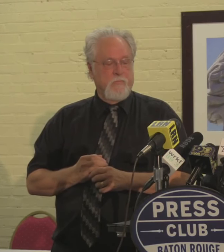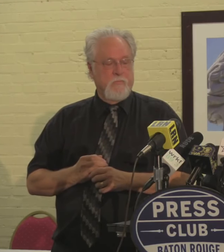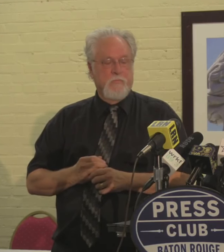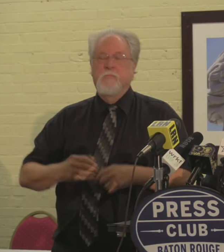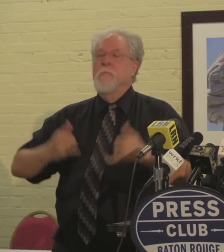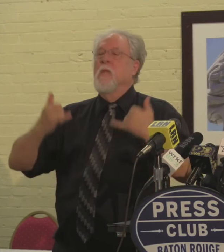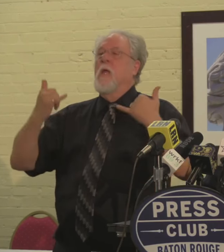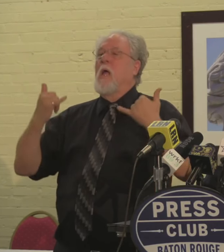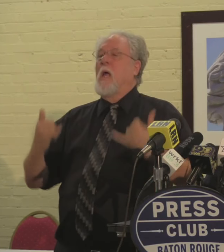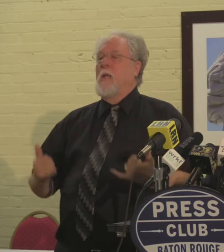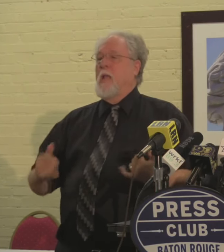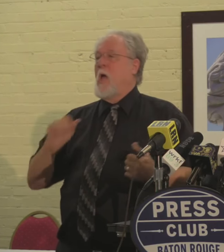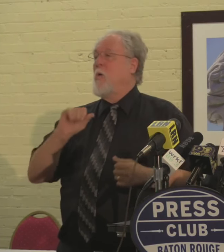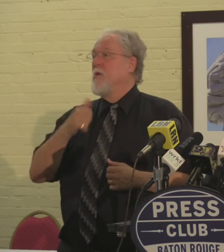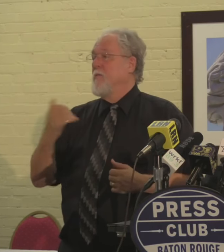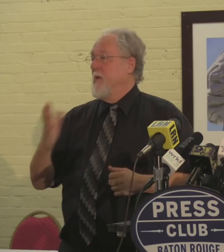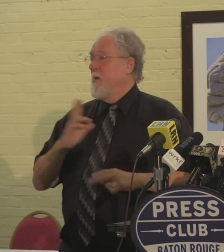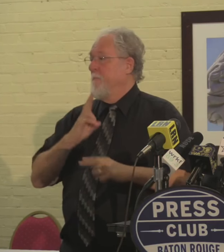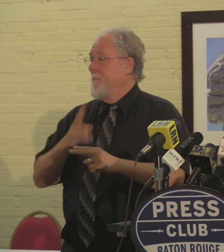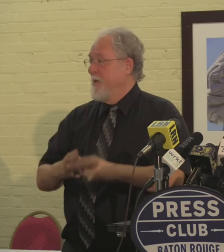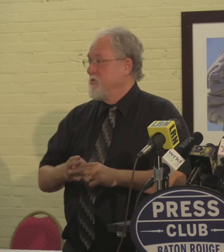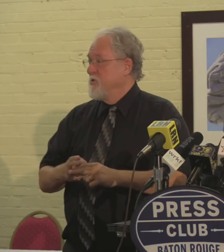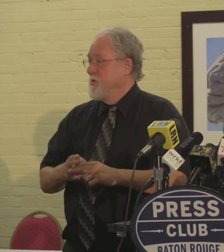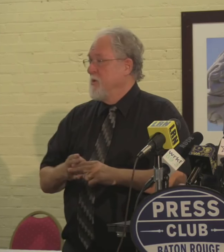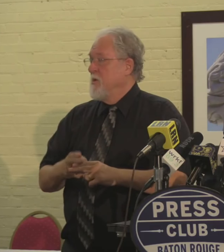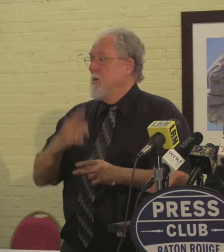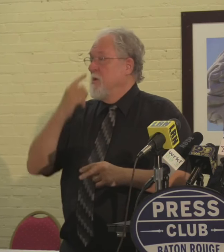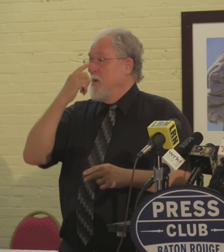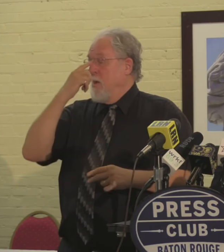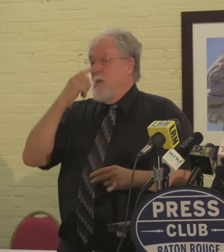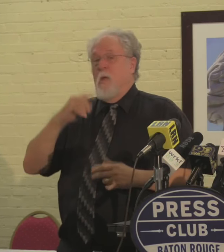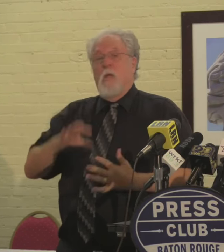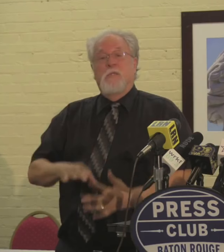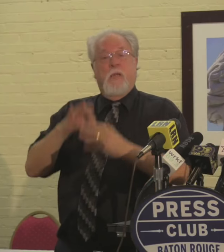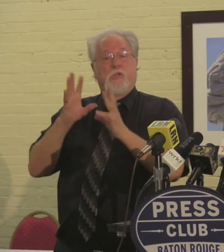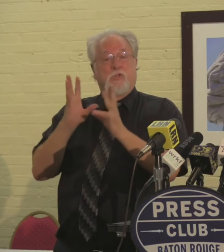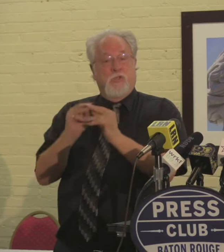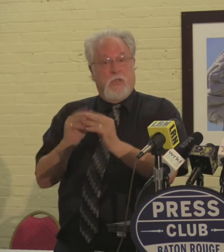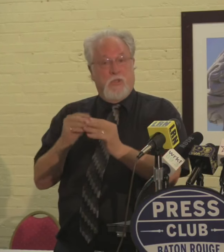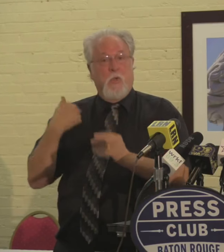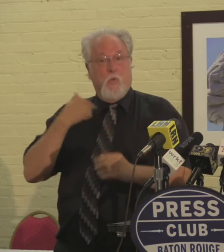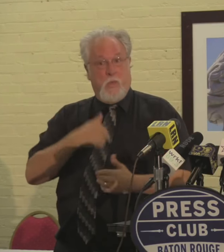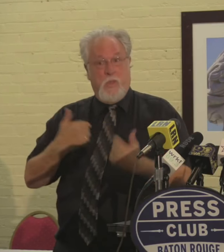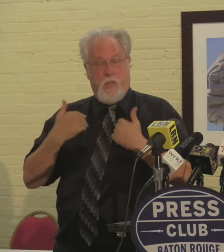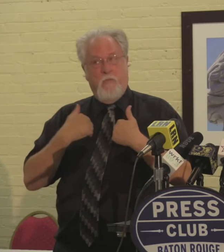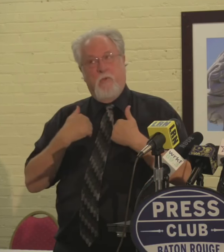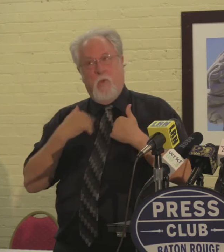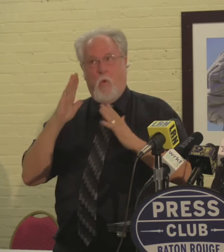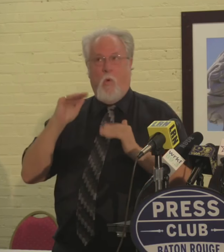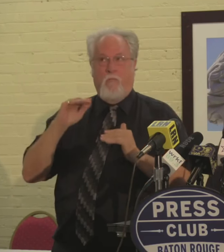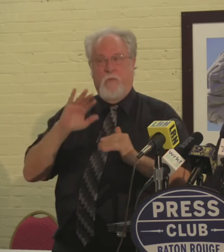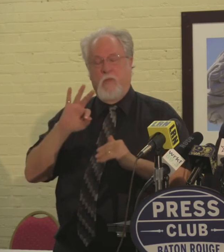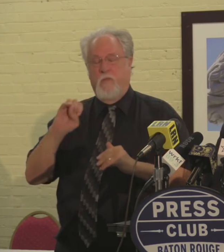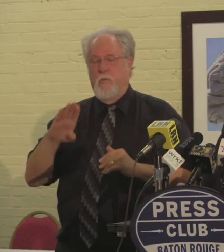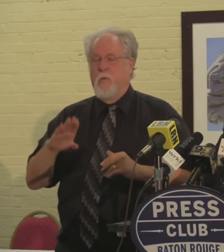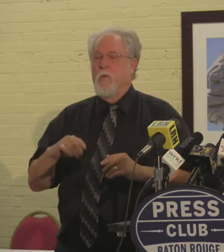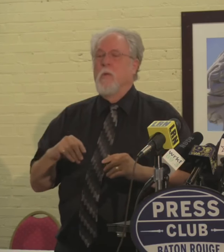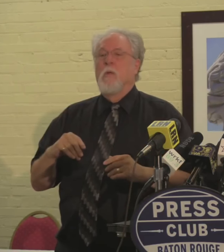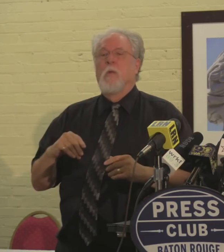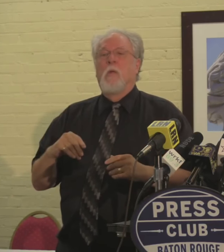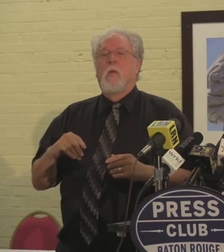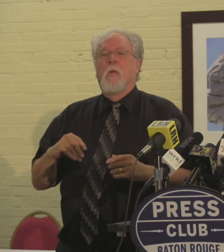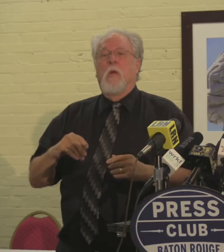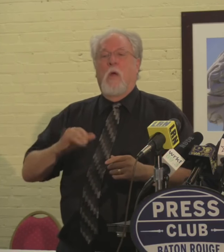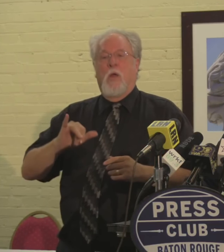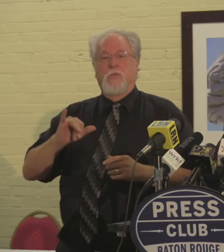Now, another thing that I will mention is in the special session, when we have it, and hopefully it'll be in February, there